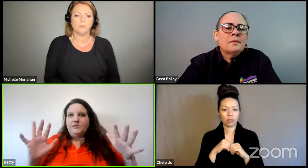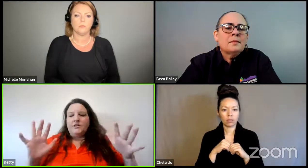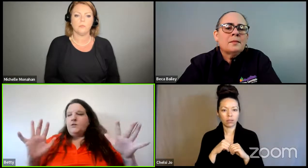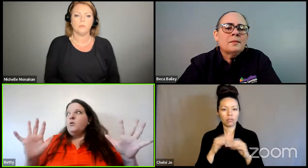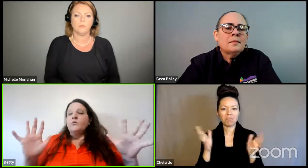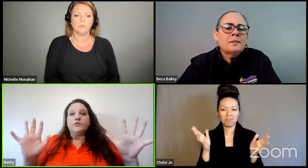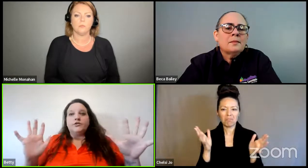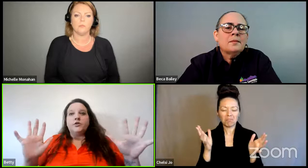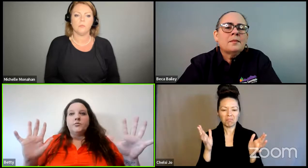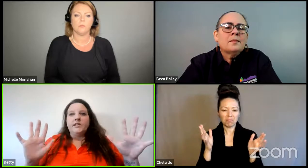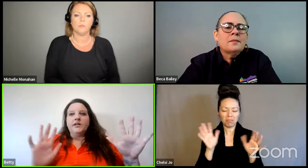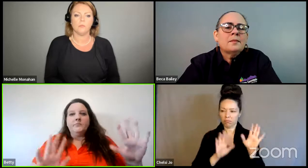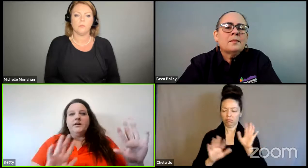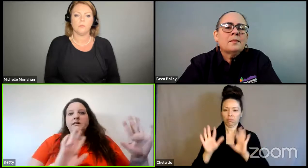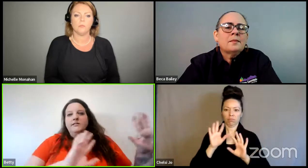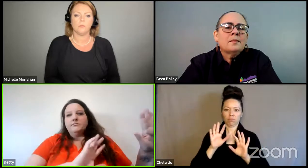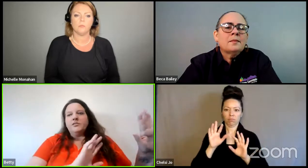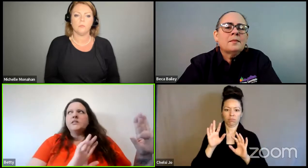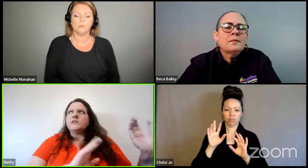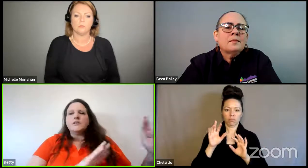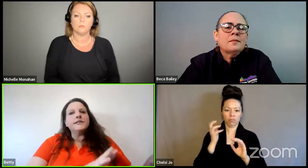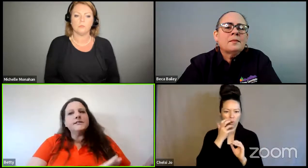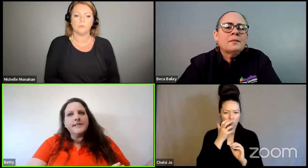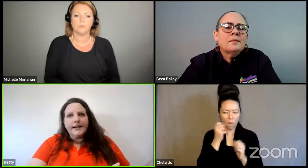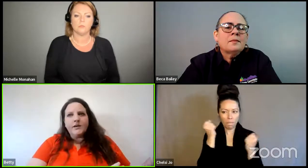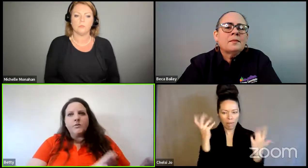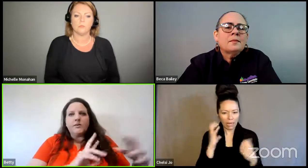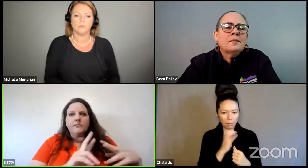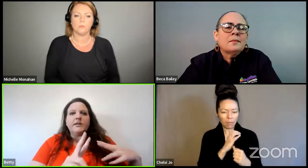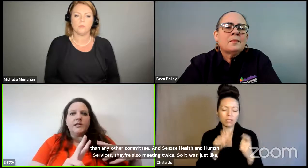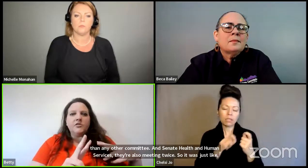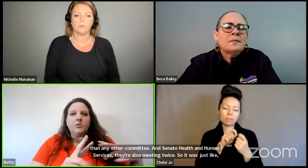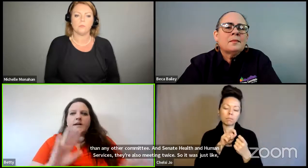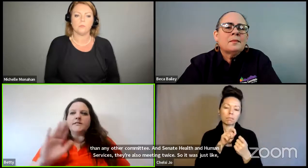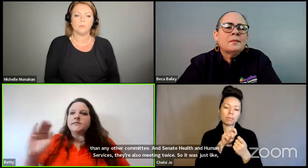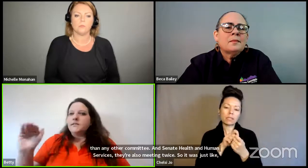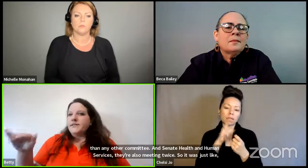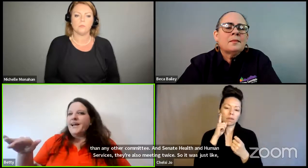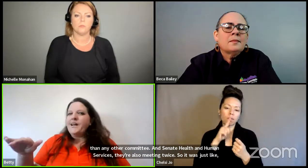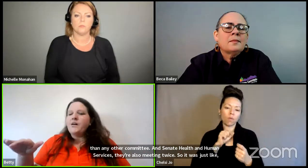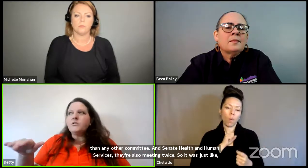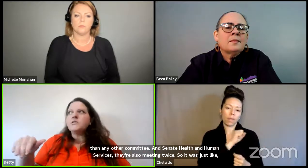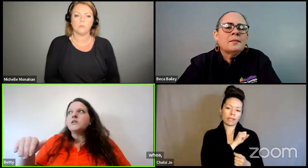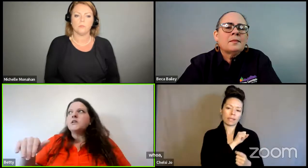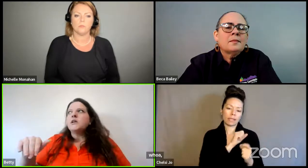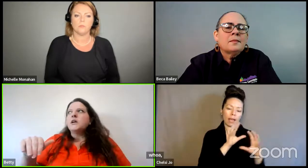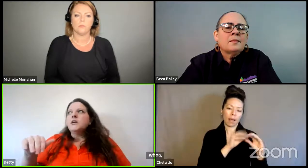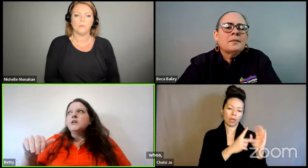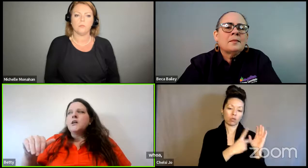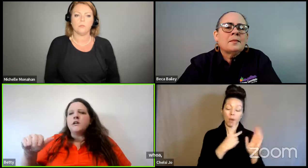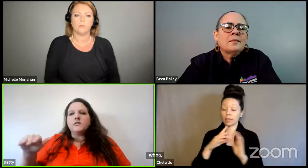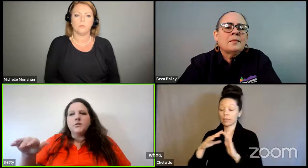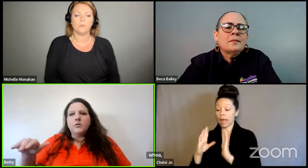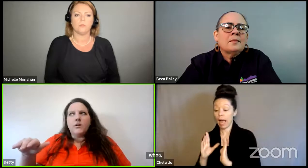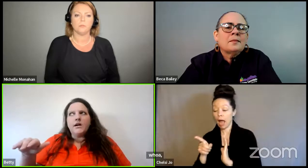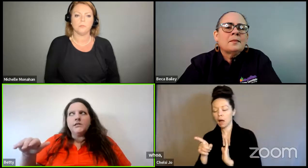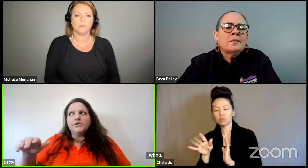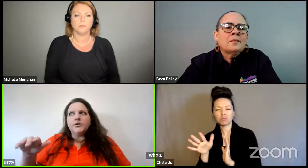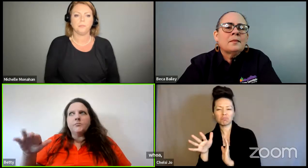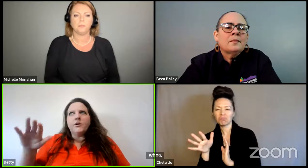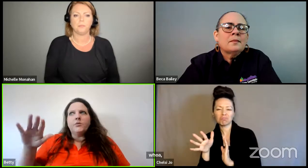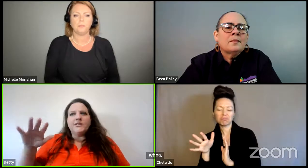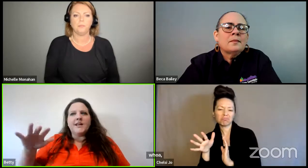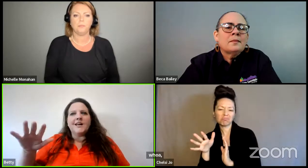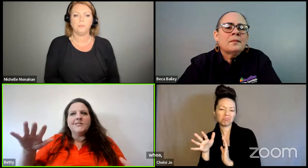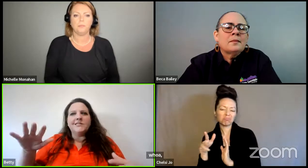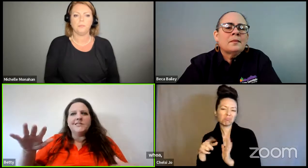it just was like, whoa, there's so many committees, particularly in the Senate, where they're meeting twice. In the House, not so